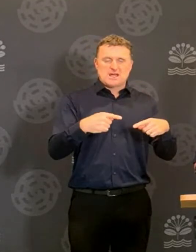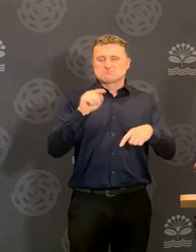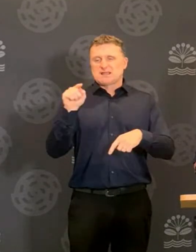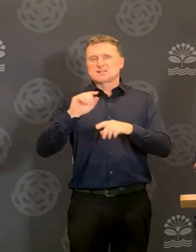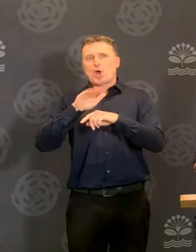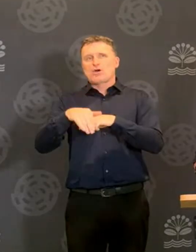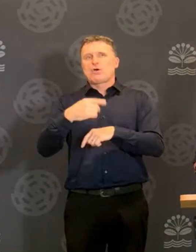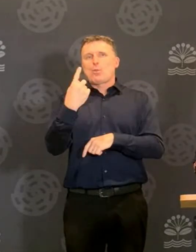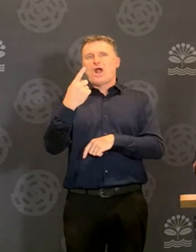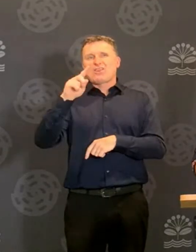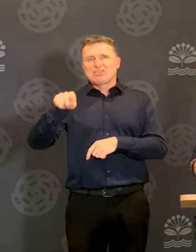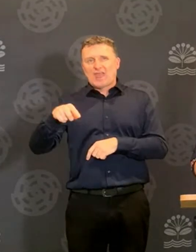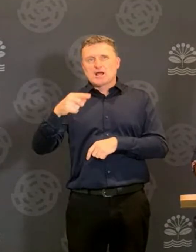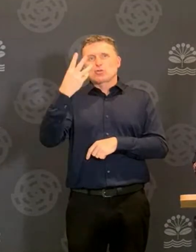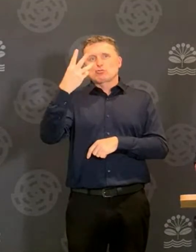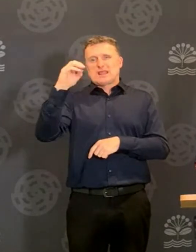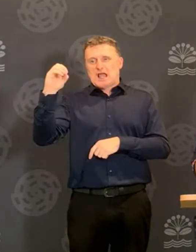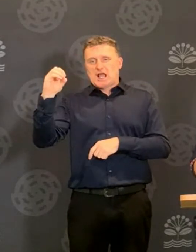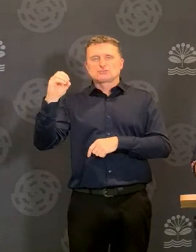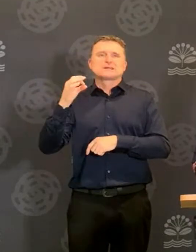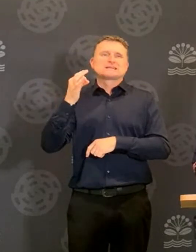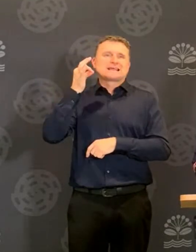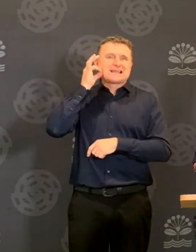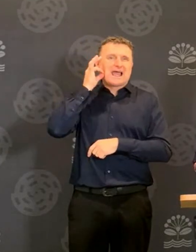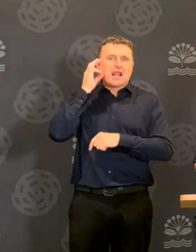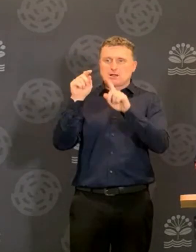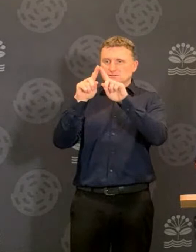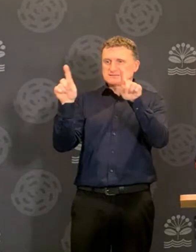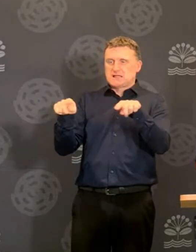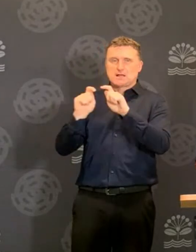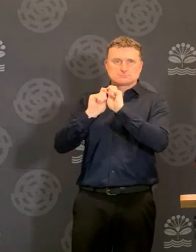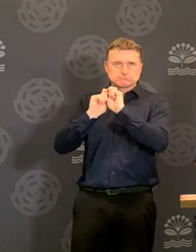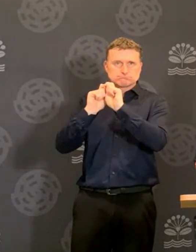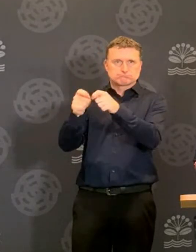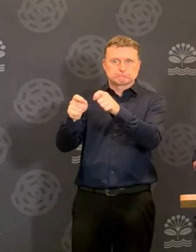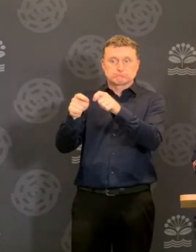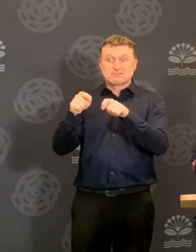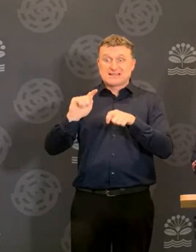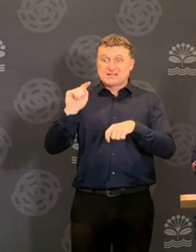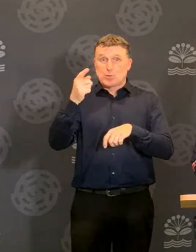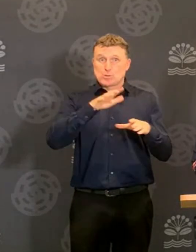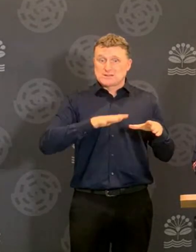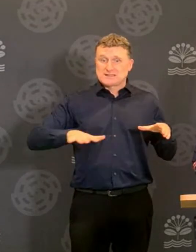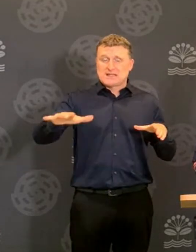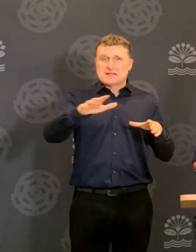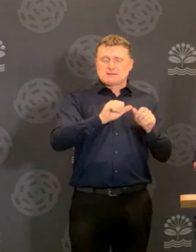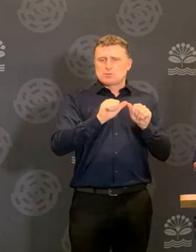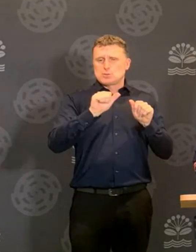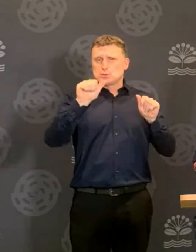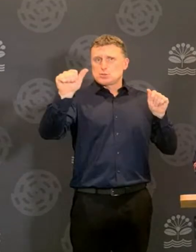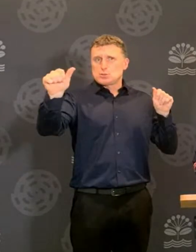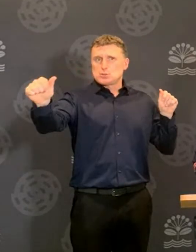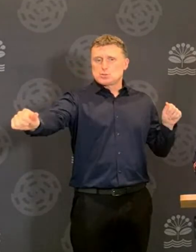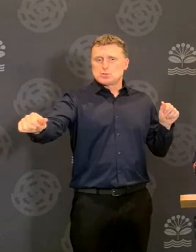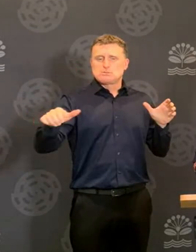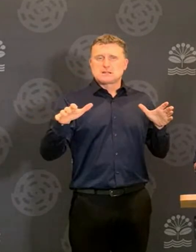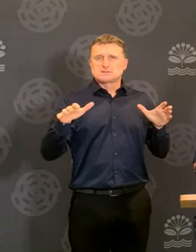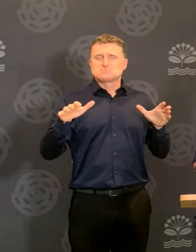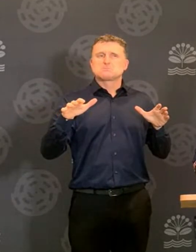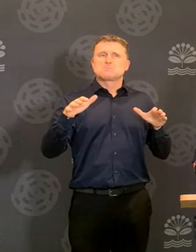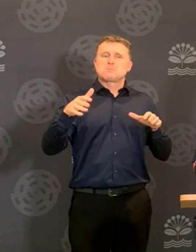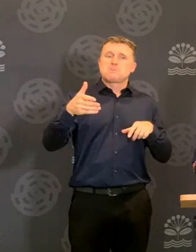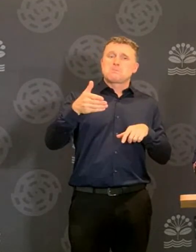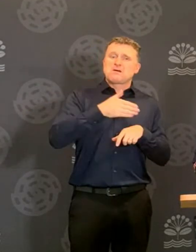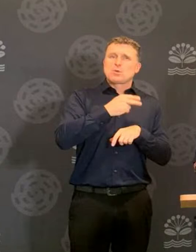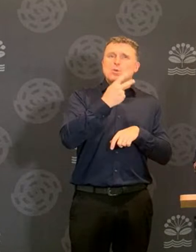which are spread across a very wide geography. So our initial assessments were